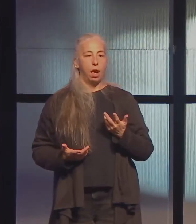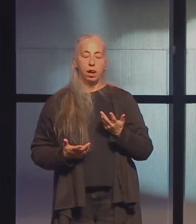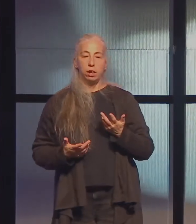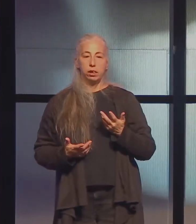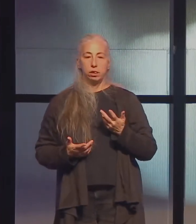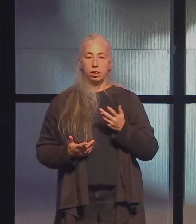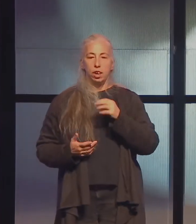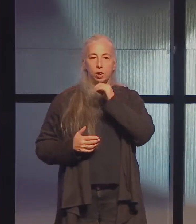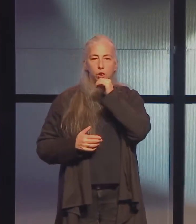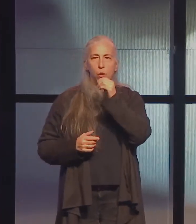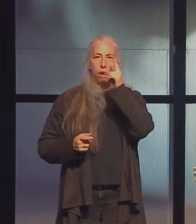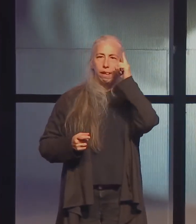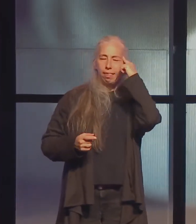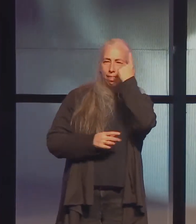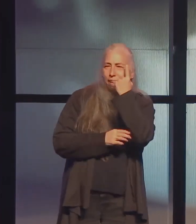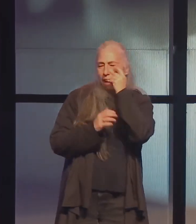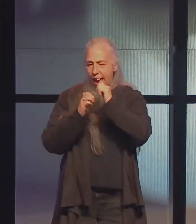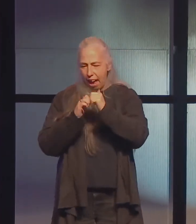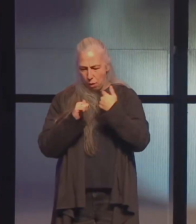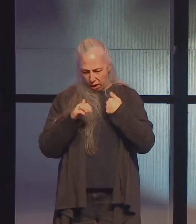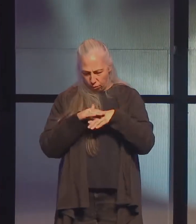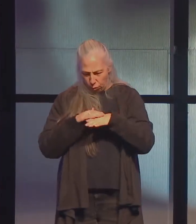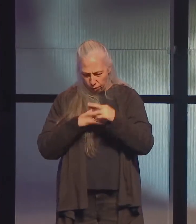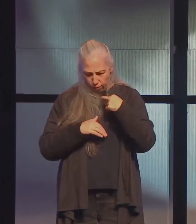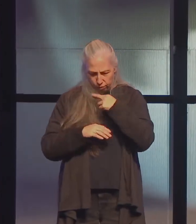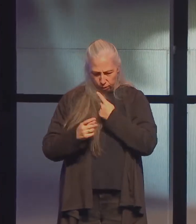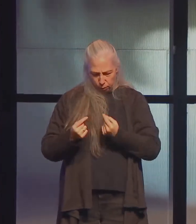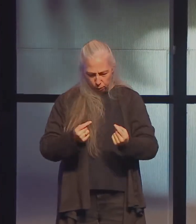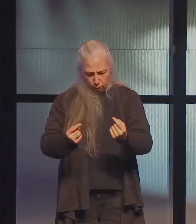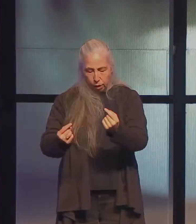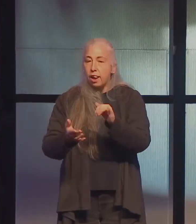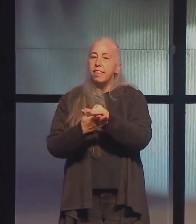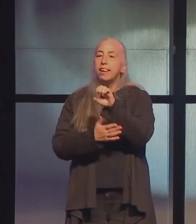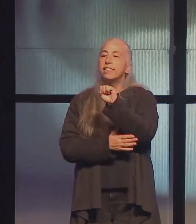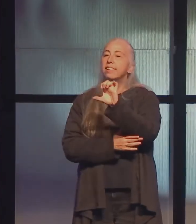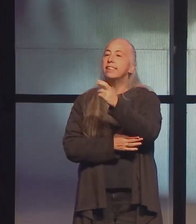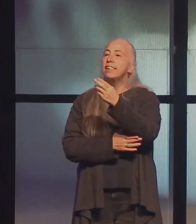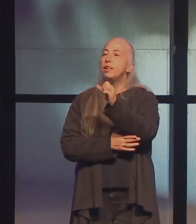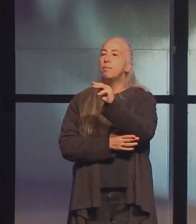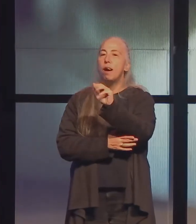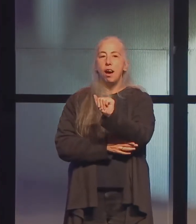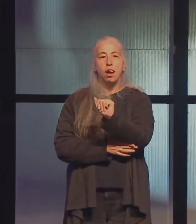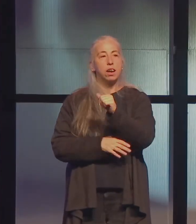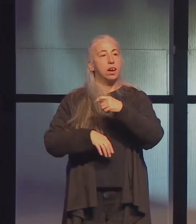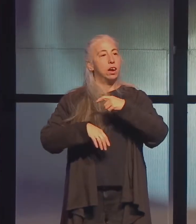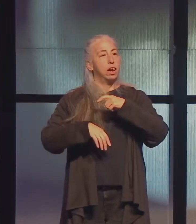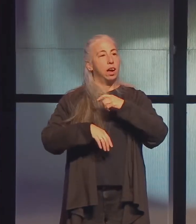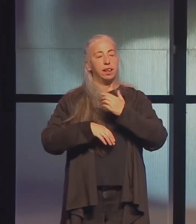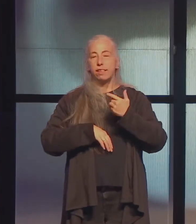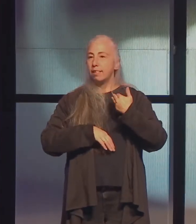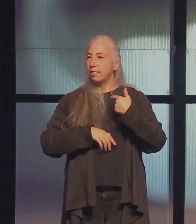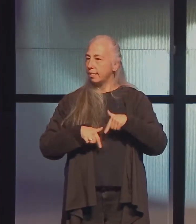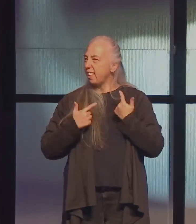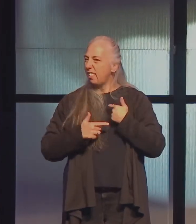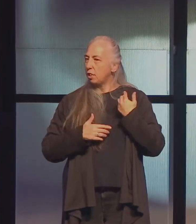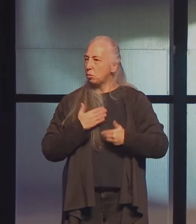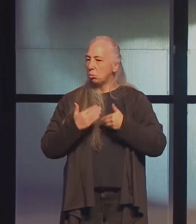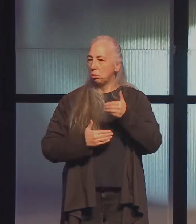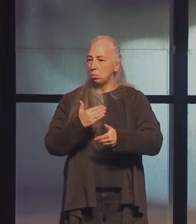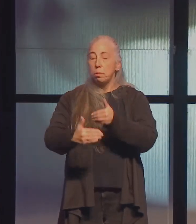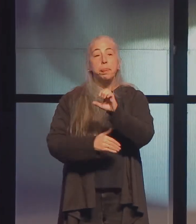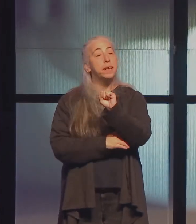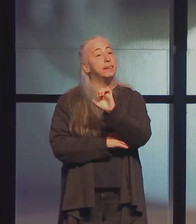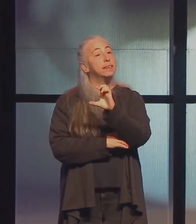wheel every time. We don't kind of have to think about it. That's a schema. It saves you a lot of time, keeps life moving forward. Now, schemas are great